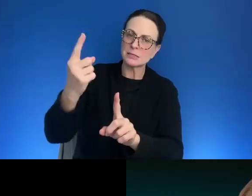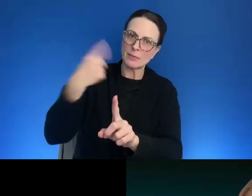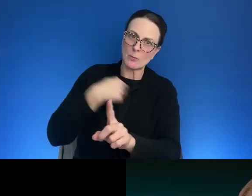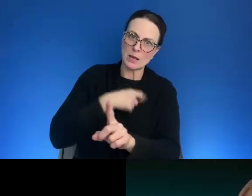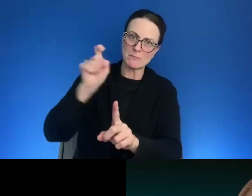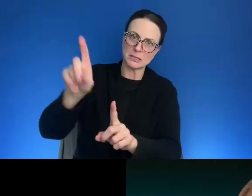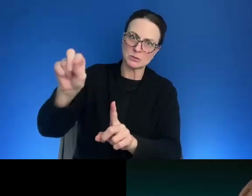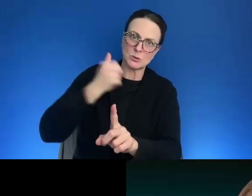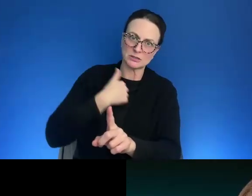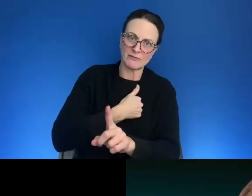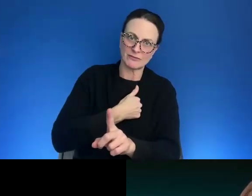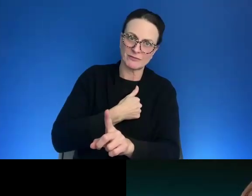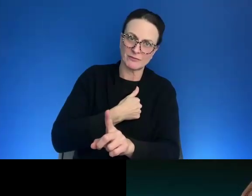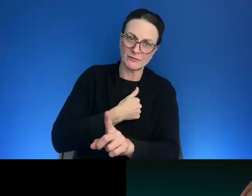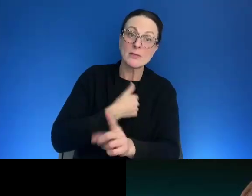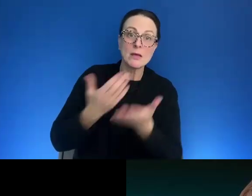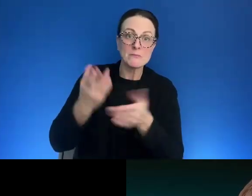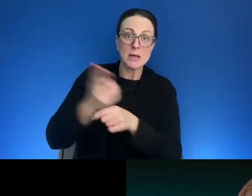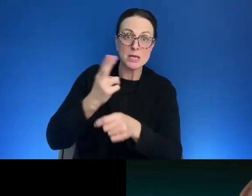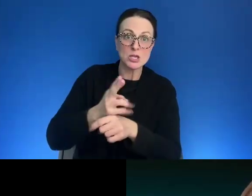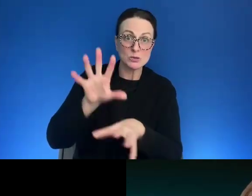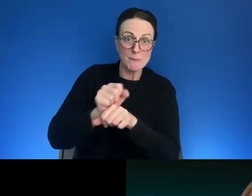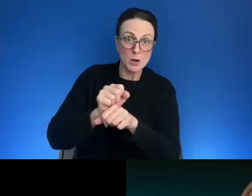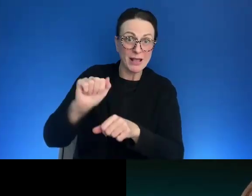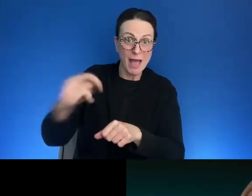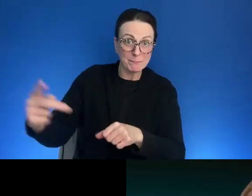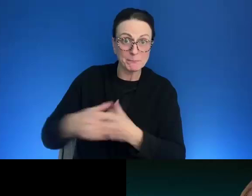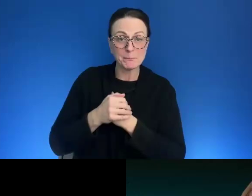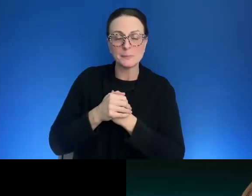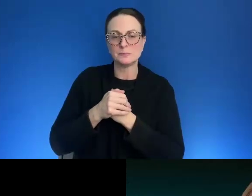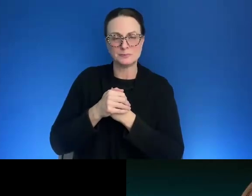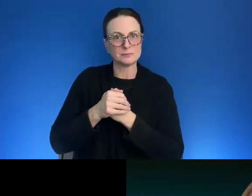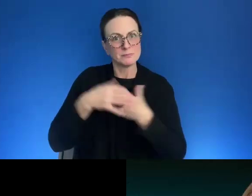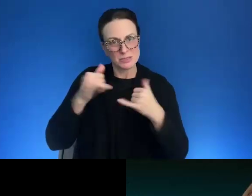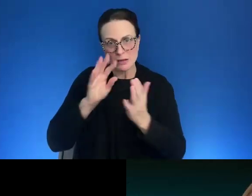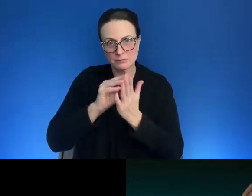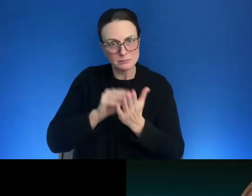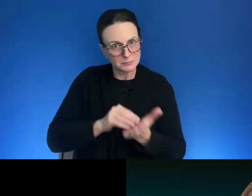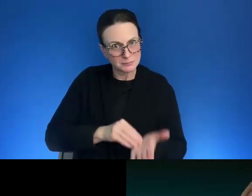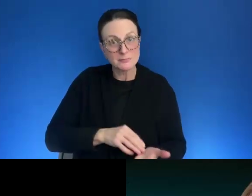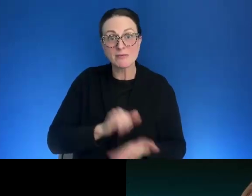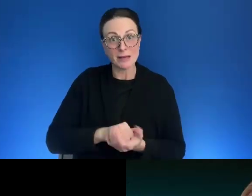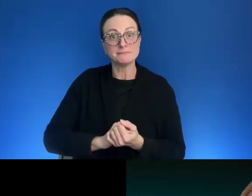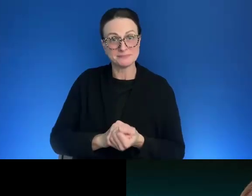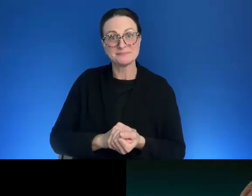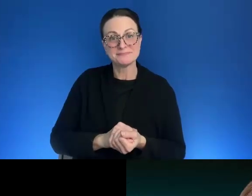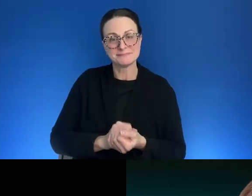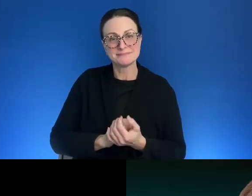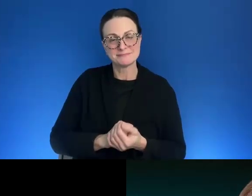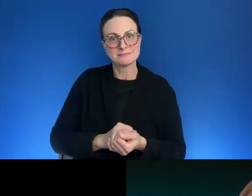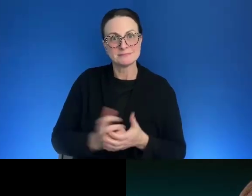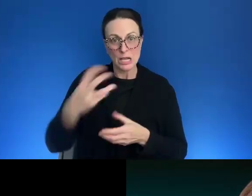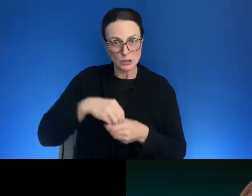to do ourselves. If we might use a booking app, but we still have to keep track of it and include it